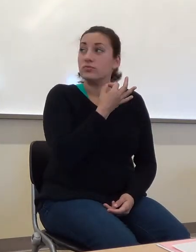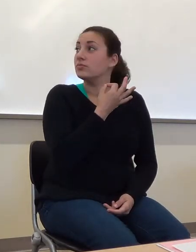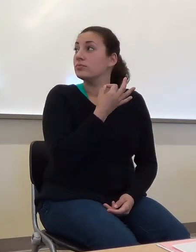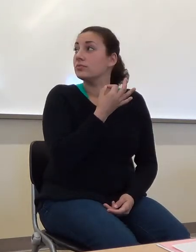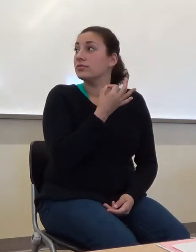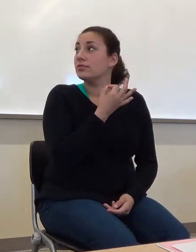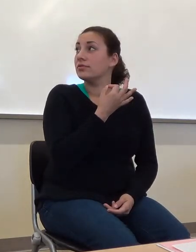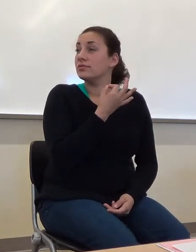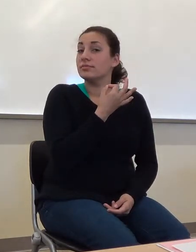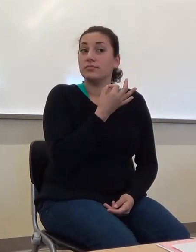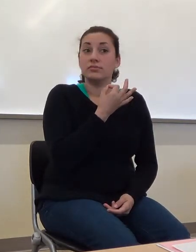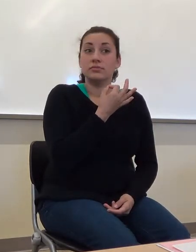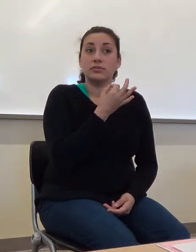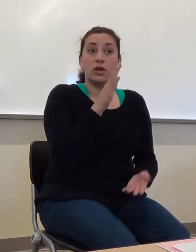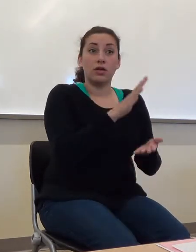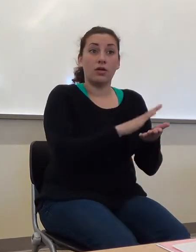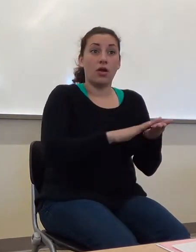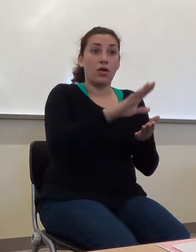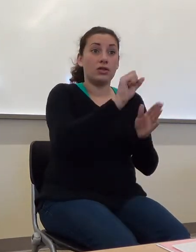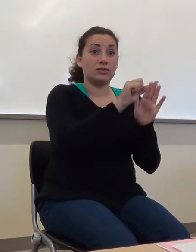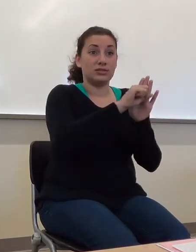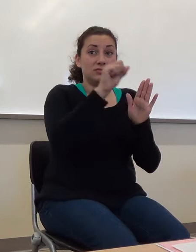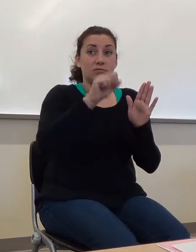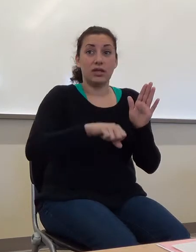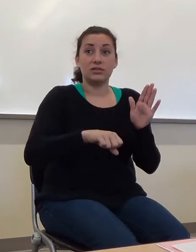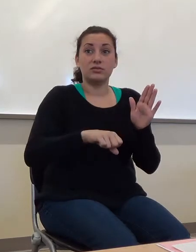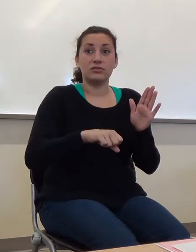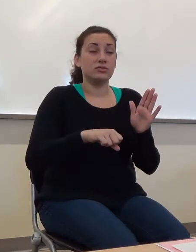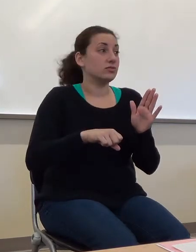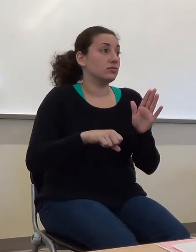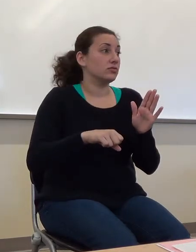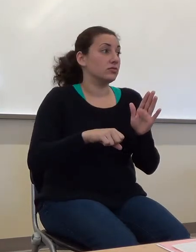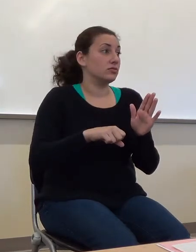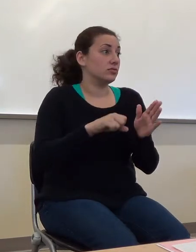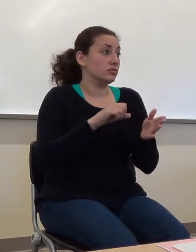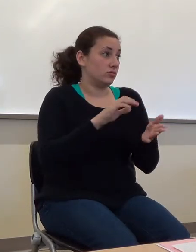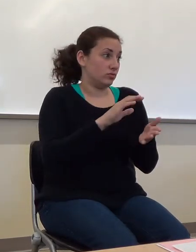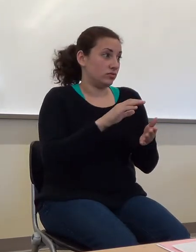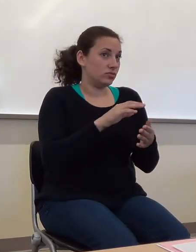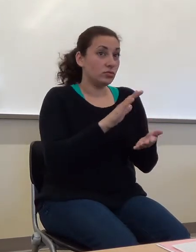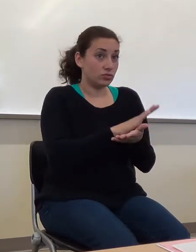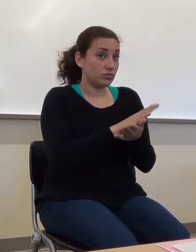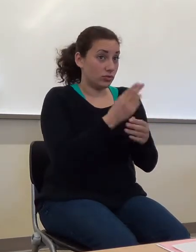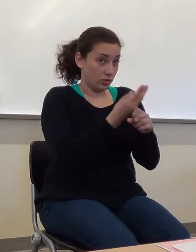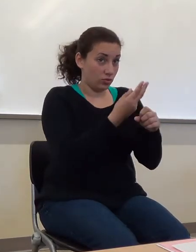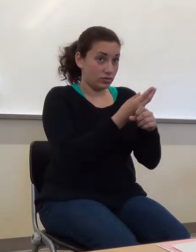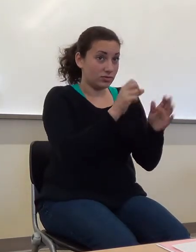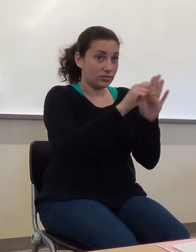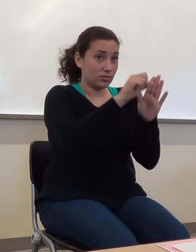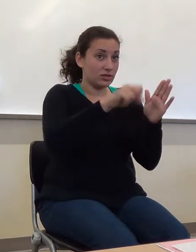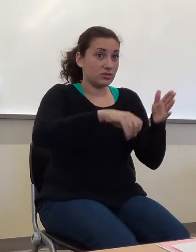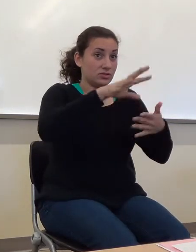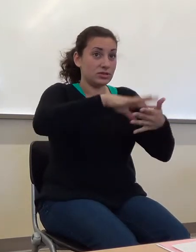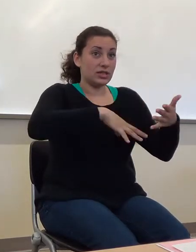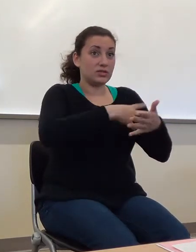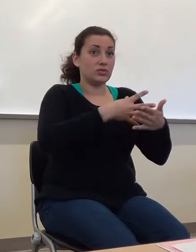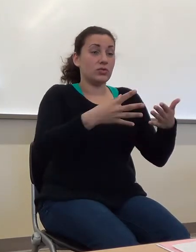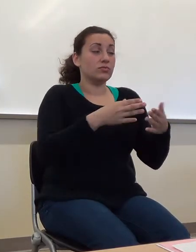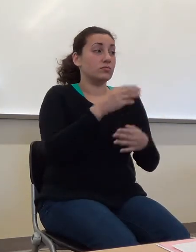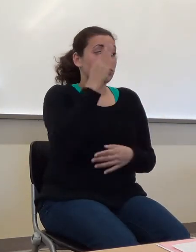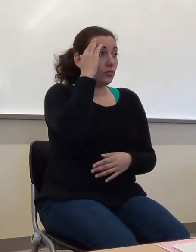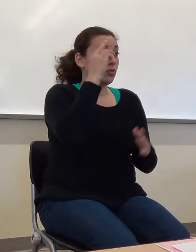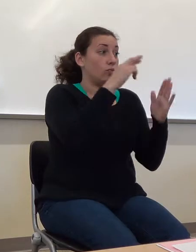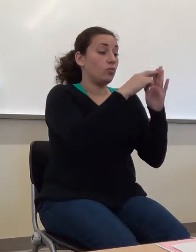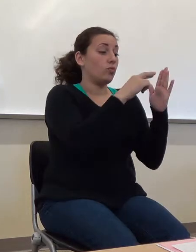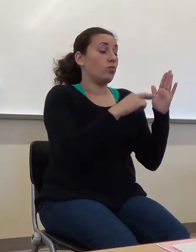the college semester, schools that are on a semester schedule, the rule is that